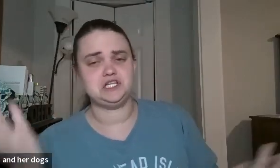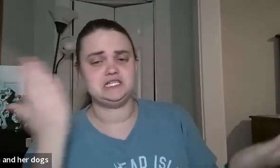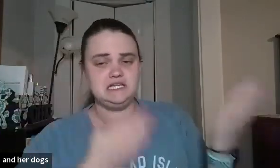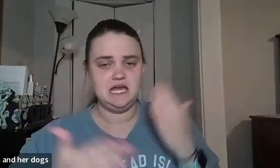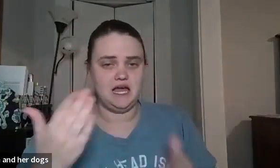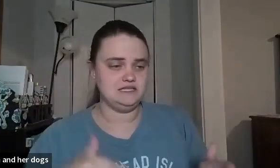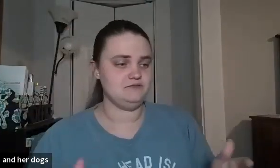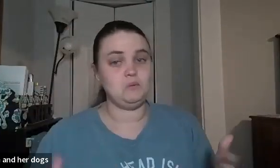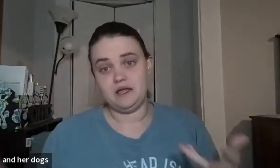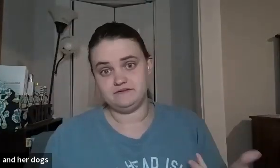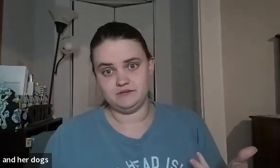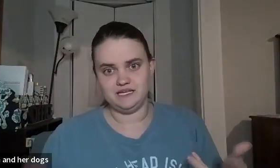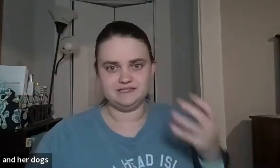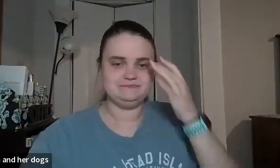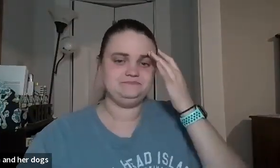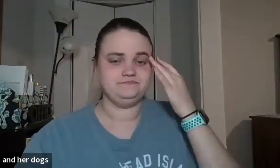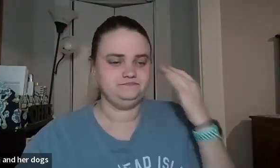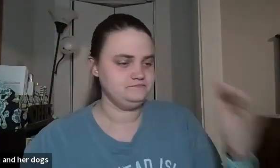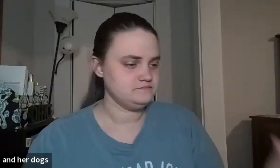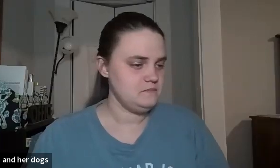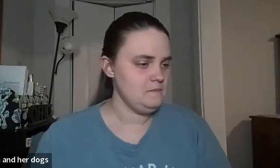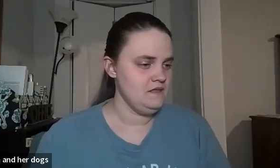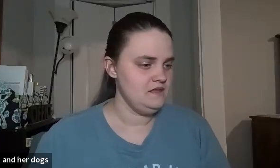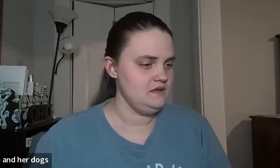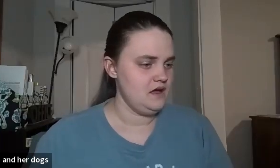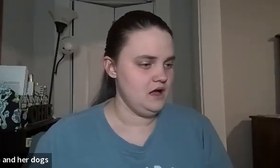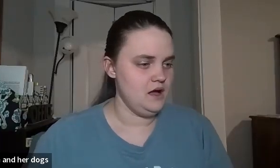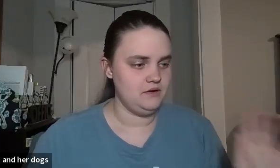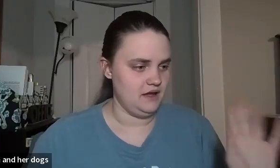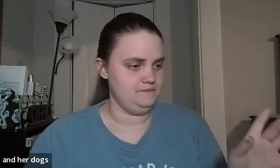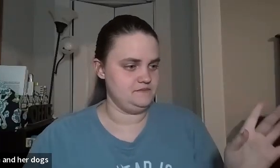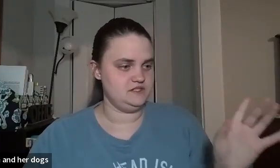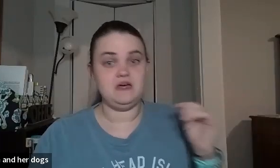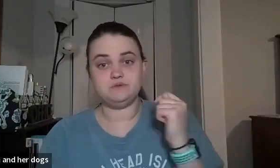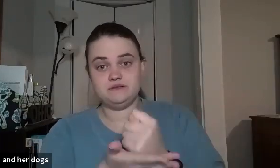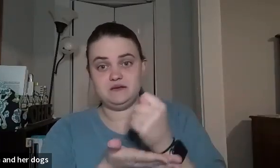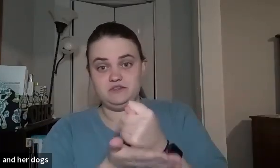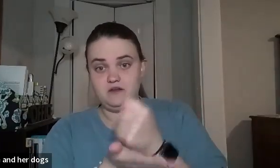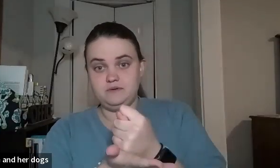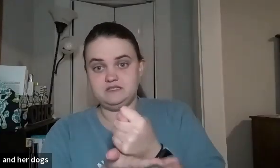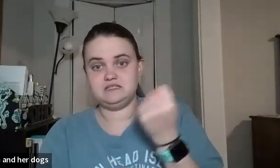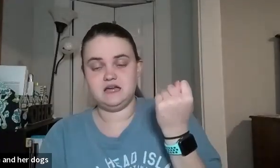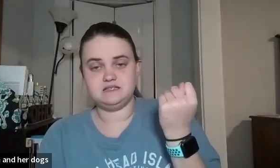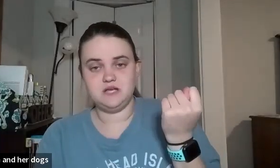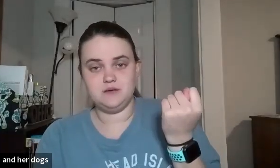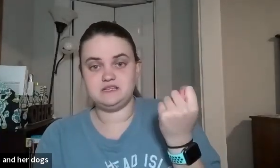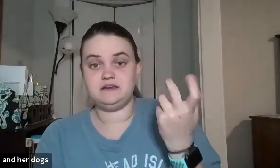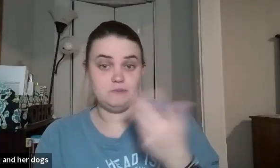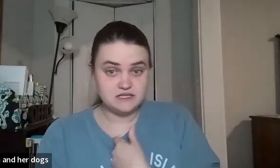It's just a different way of doing it. Okay, So that's why I was saying with therapists is that sometimes, like in my